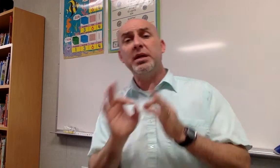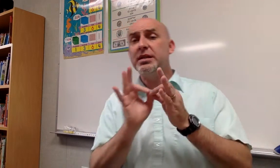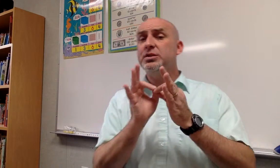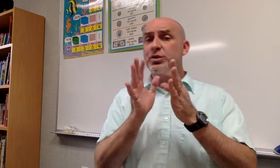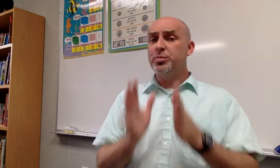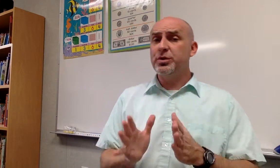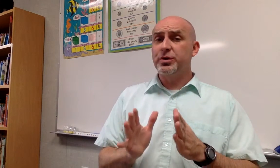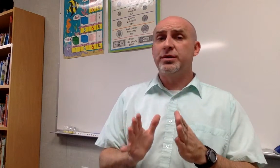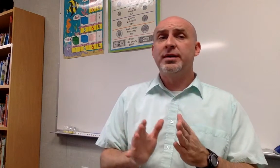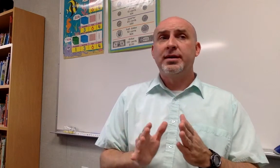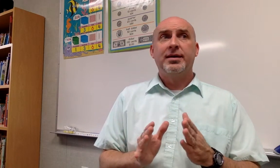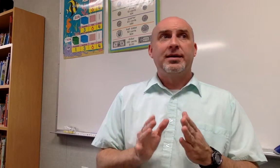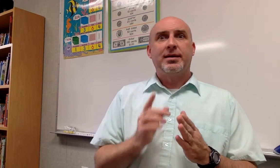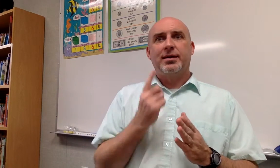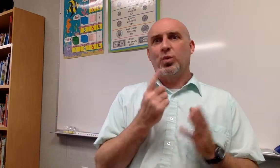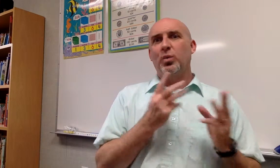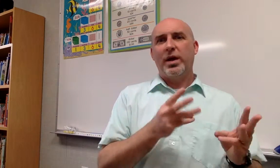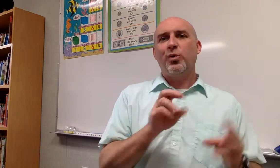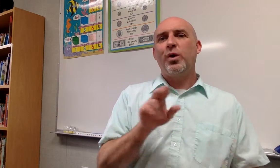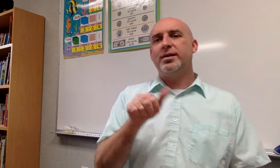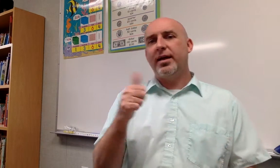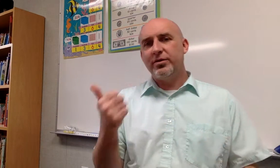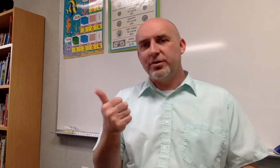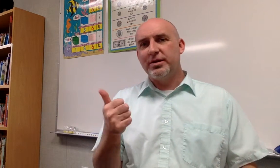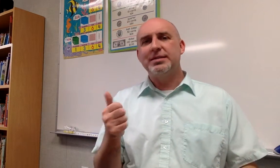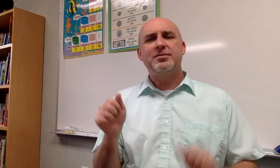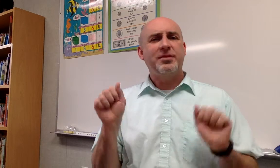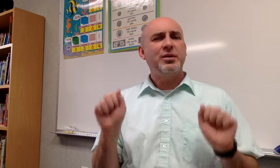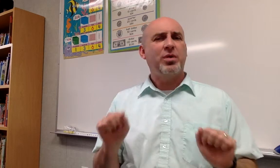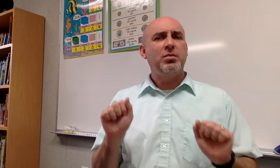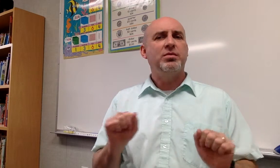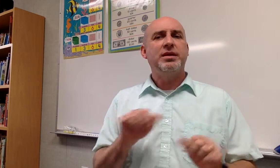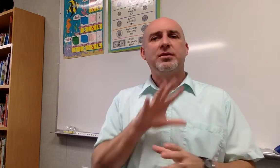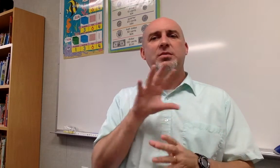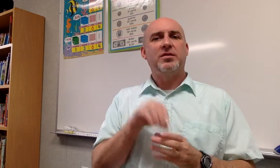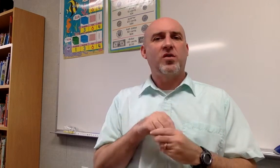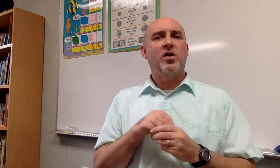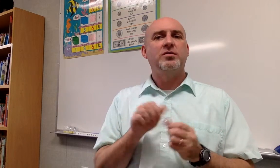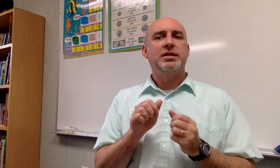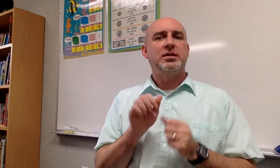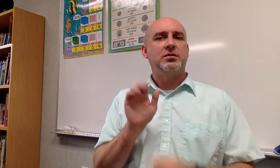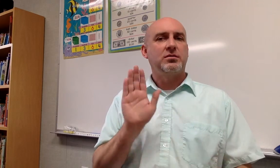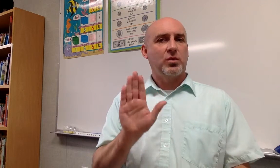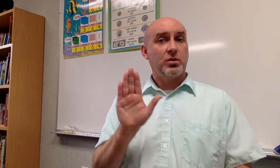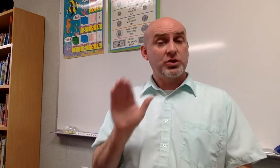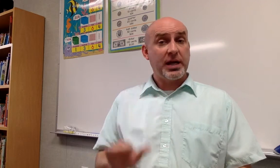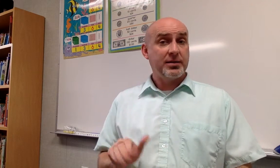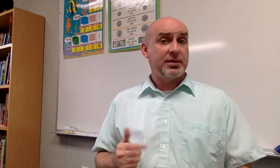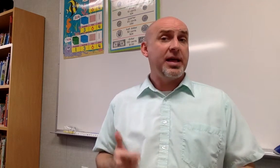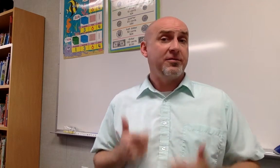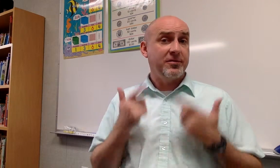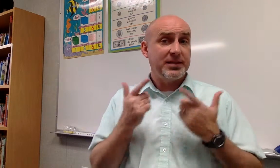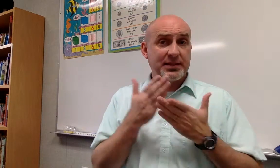an interpreter, in one way or another, is very probably going to be involved in your child's life in some